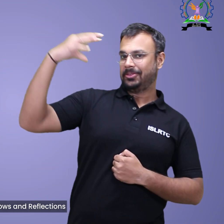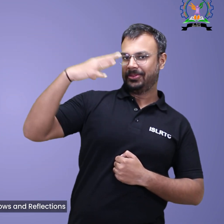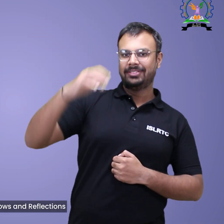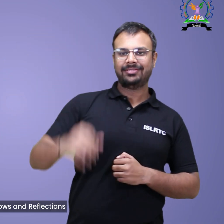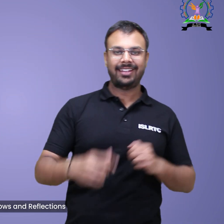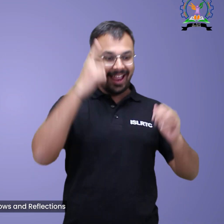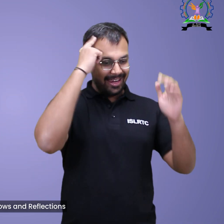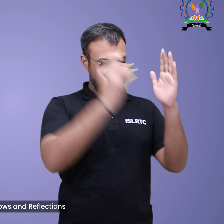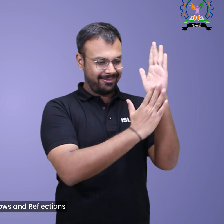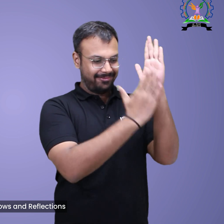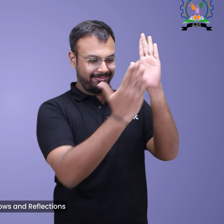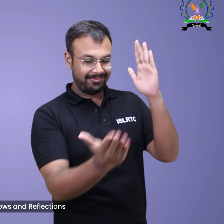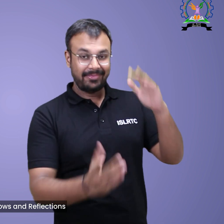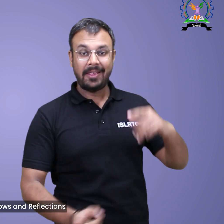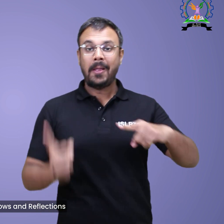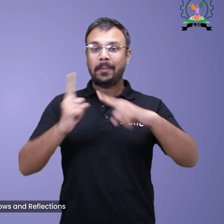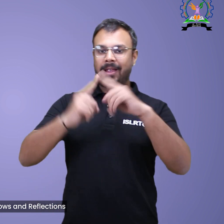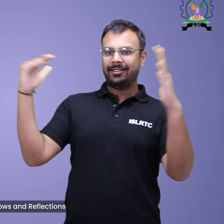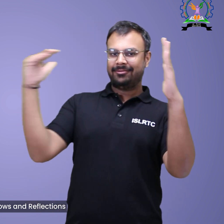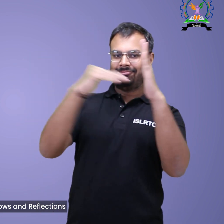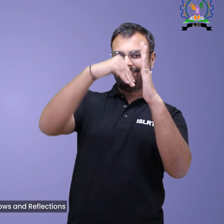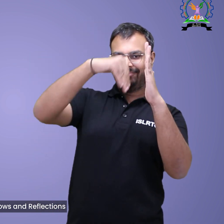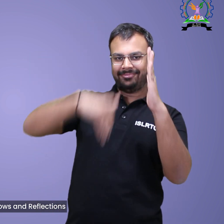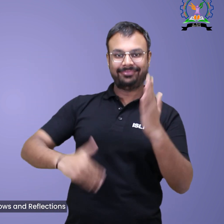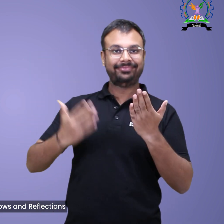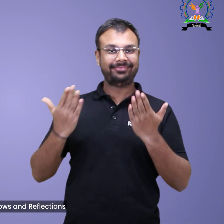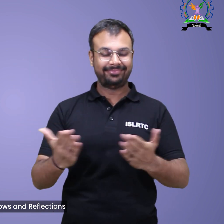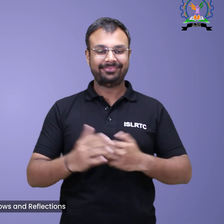Light, shadows and reflections.